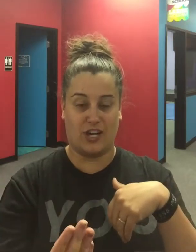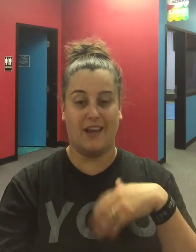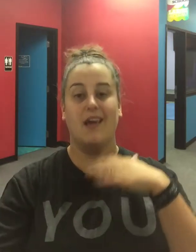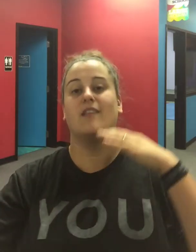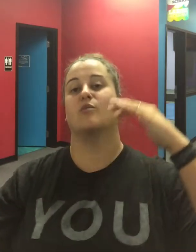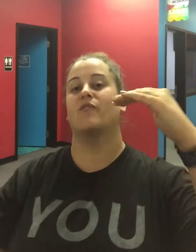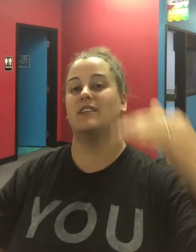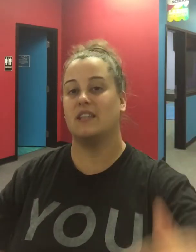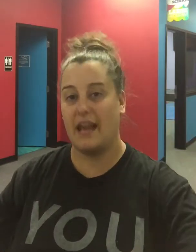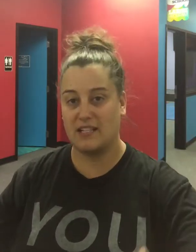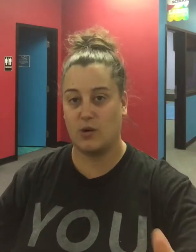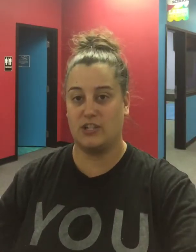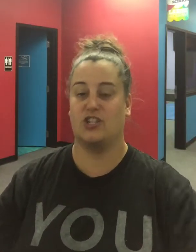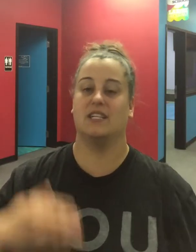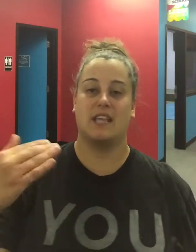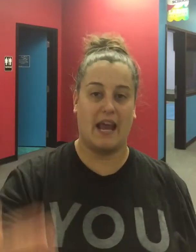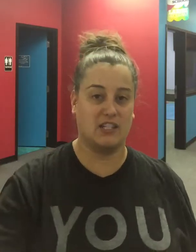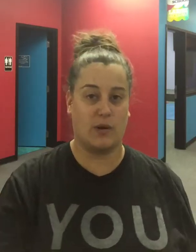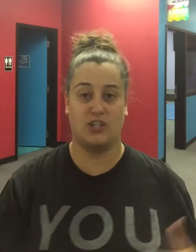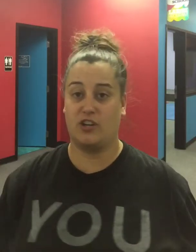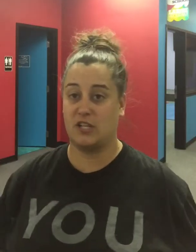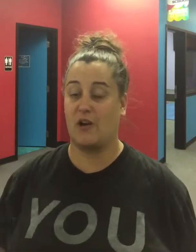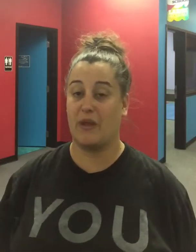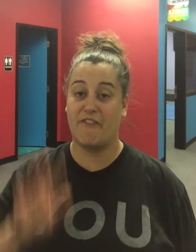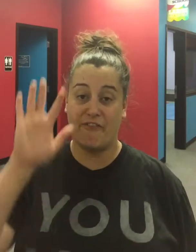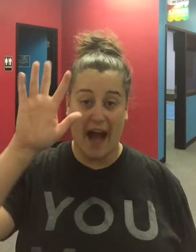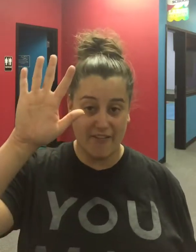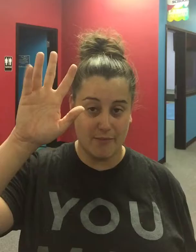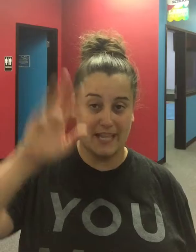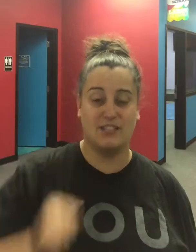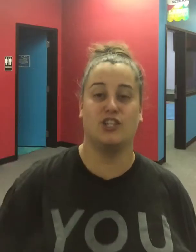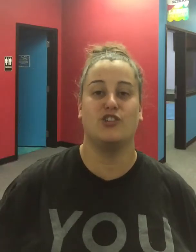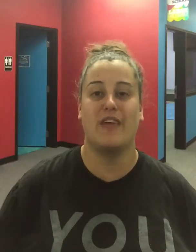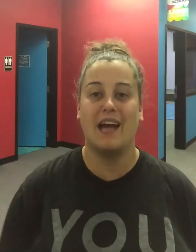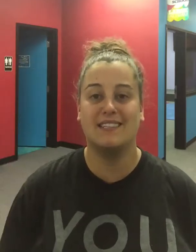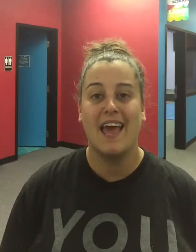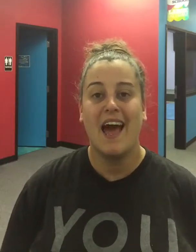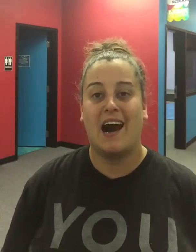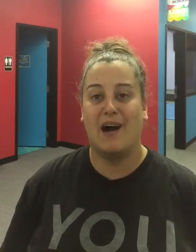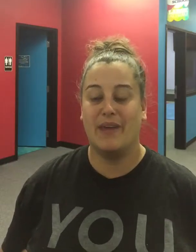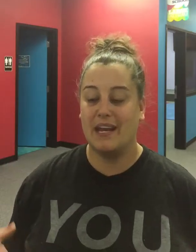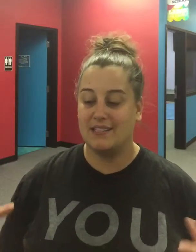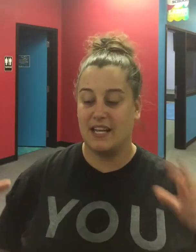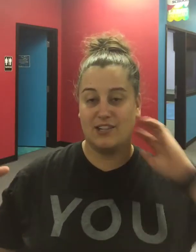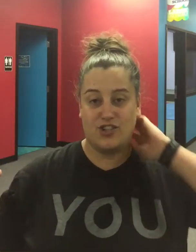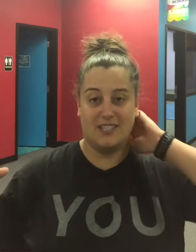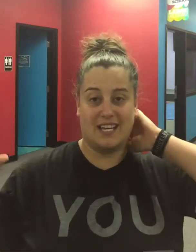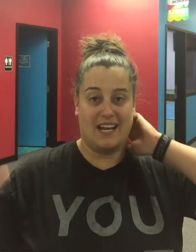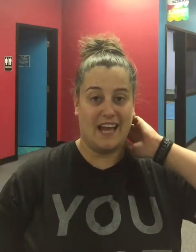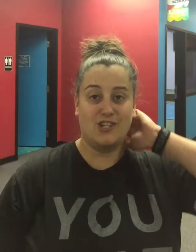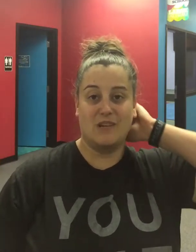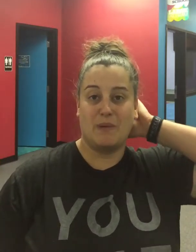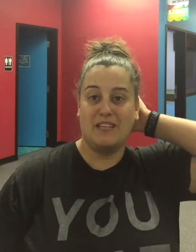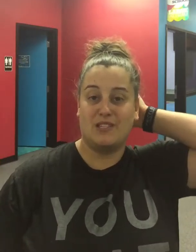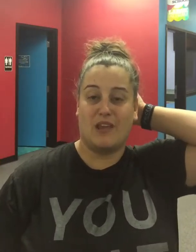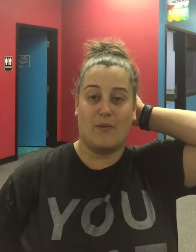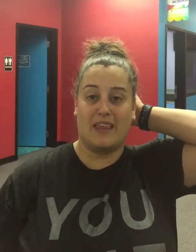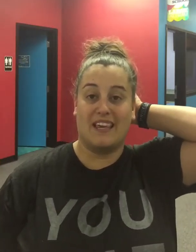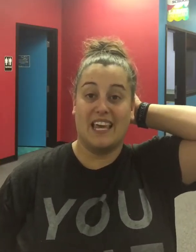has answered the same question. Then we move on to the next question, to the next question, and so on. We have 5 minutes to do that. It is just a connection piece, so that way the